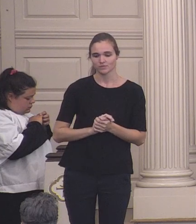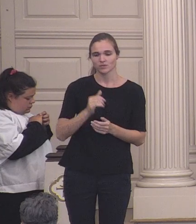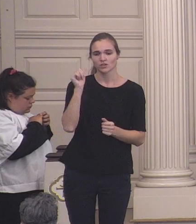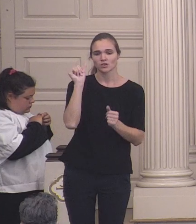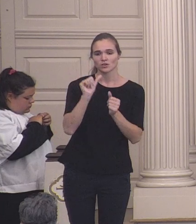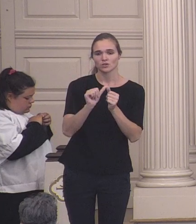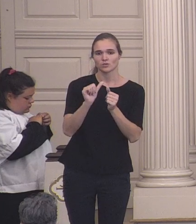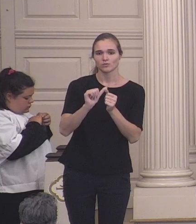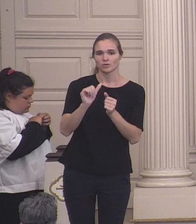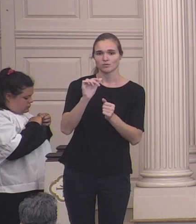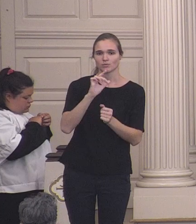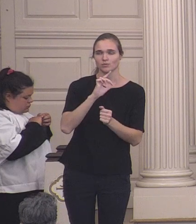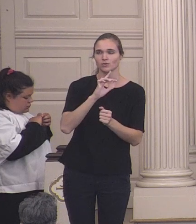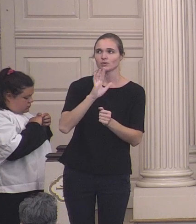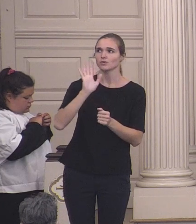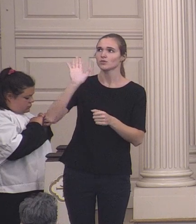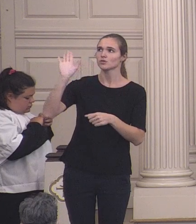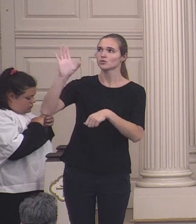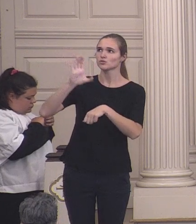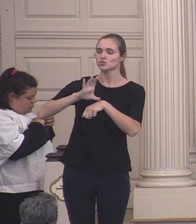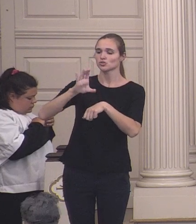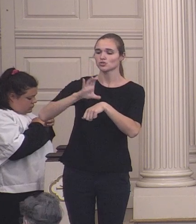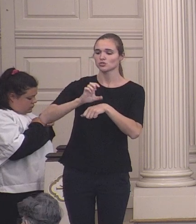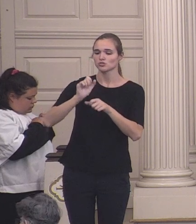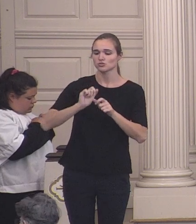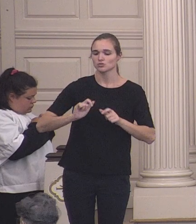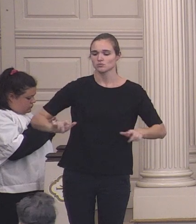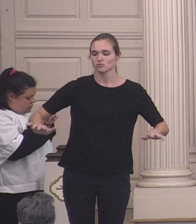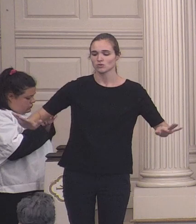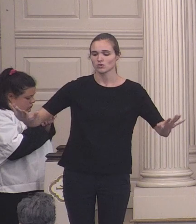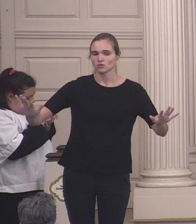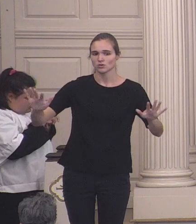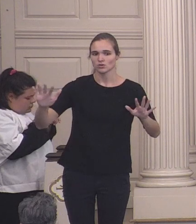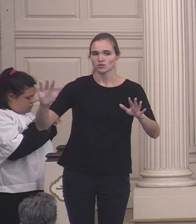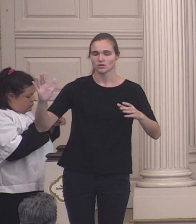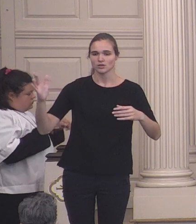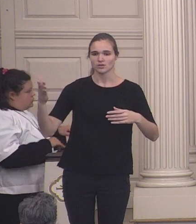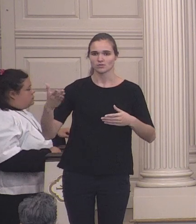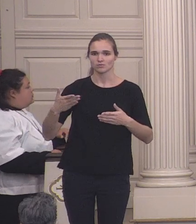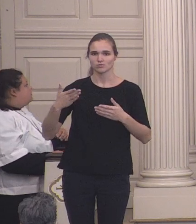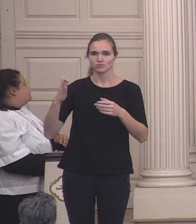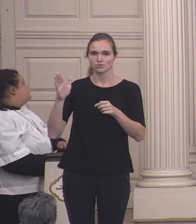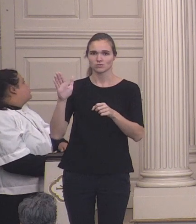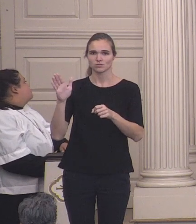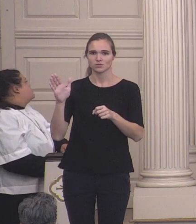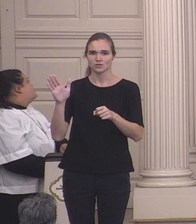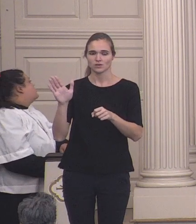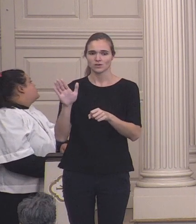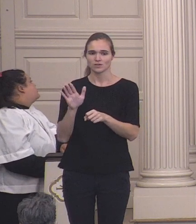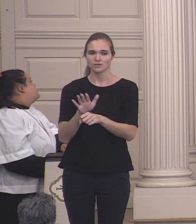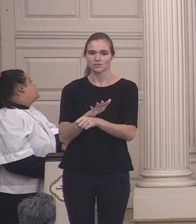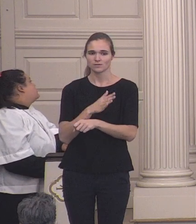Remember, Lord, your church spread throughout the world, and bring her to the fullness of charity,